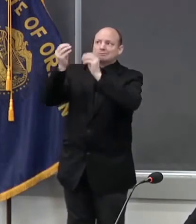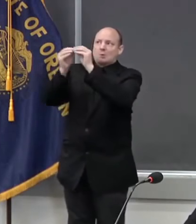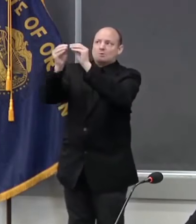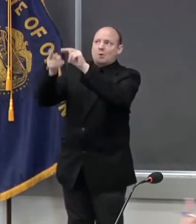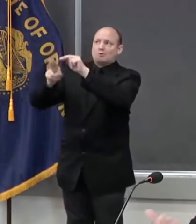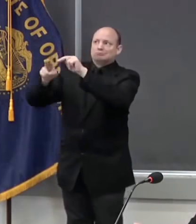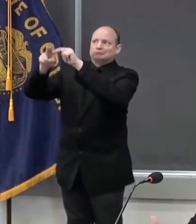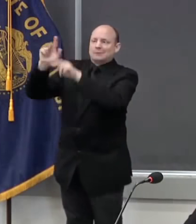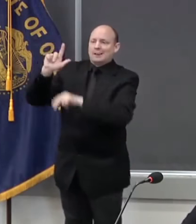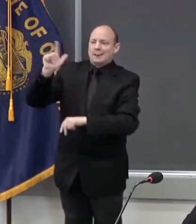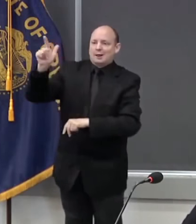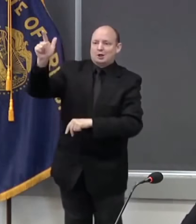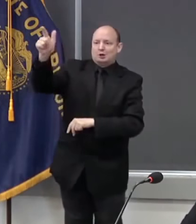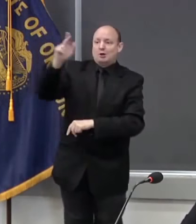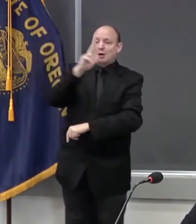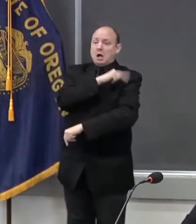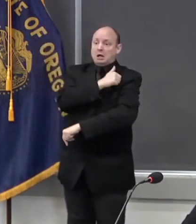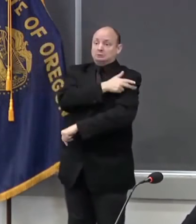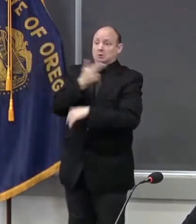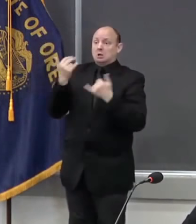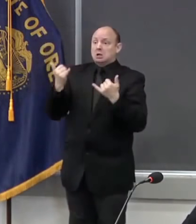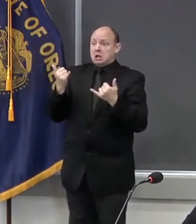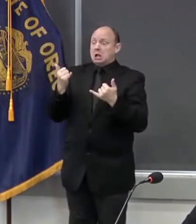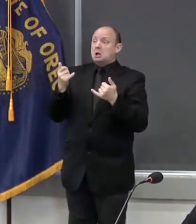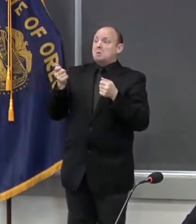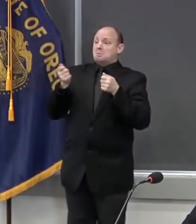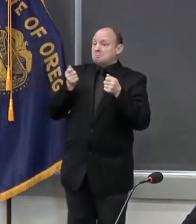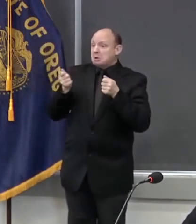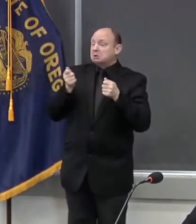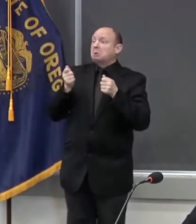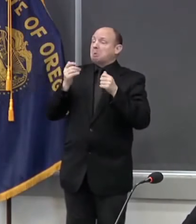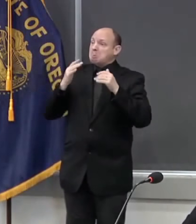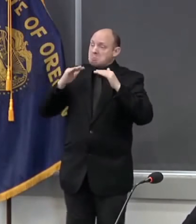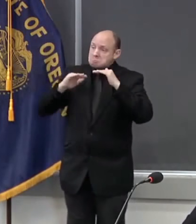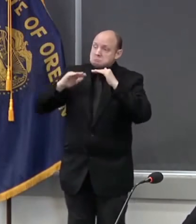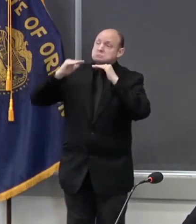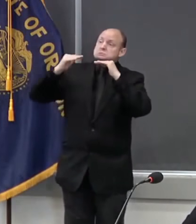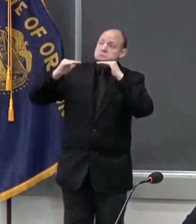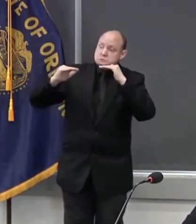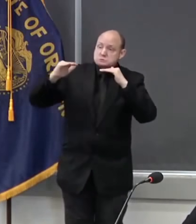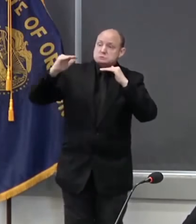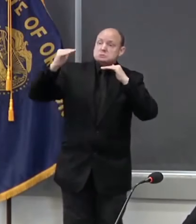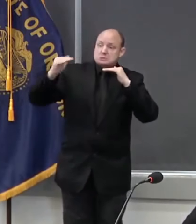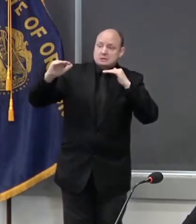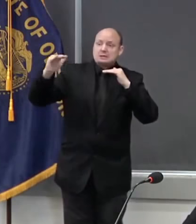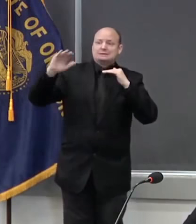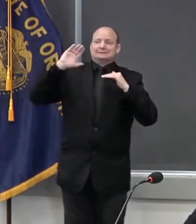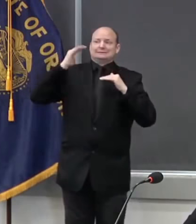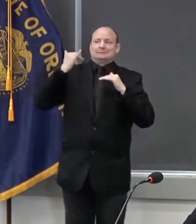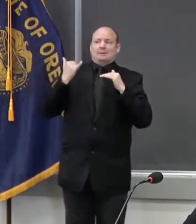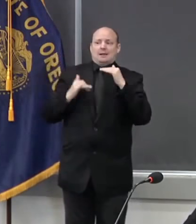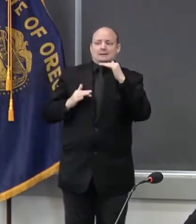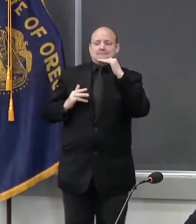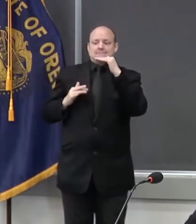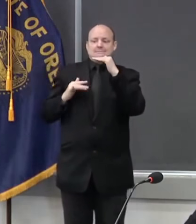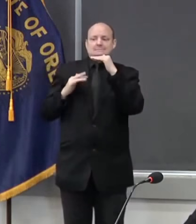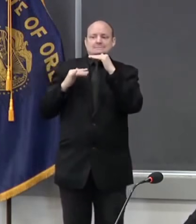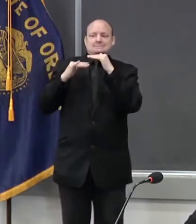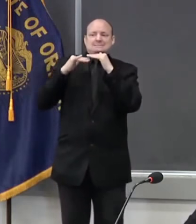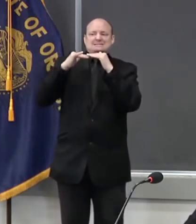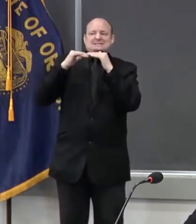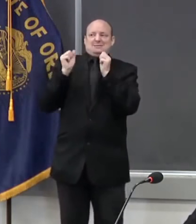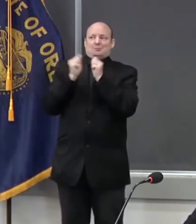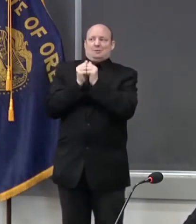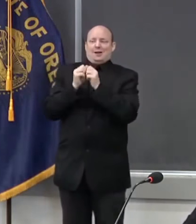been managing at a high census throughout the fall, it appears that the increases in the COVID-19 census, along with